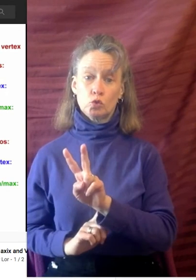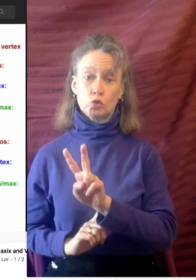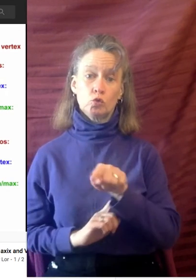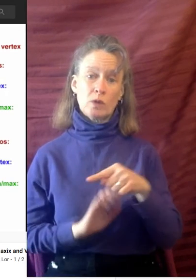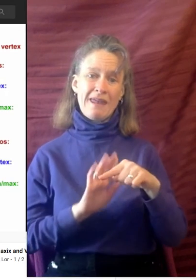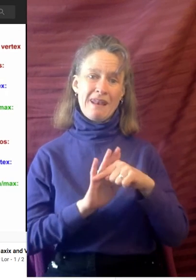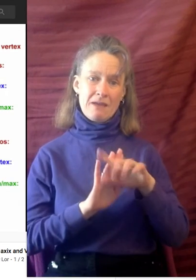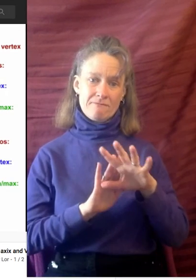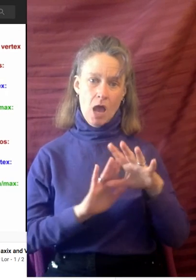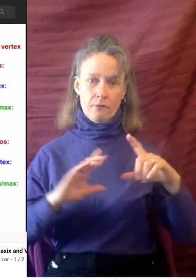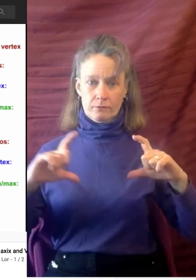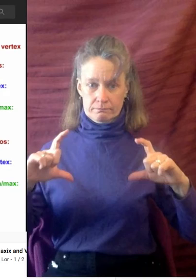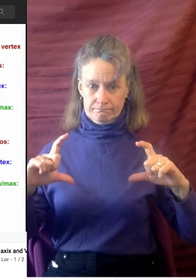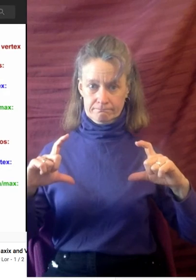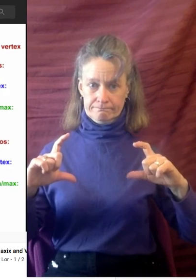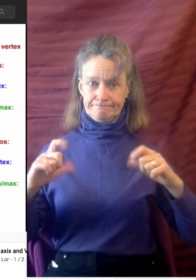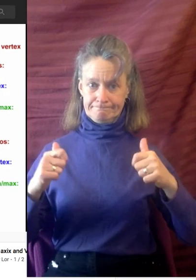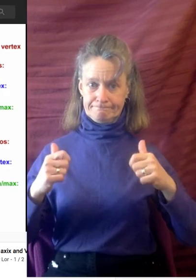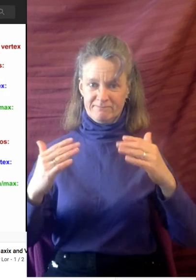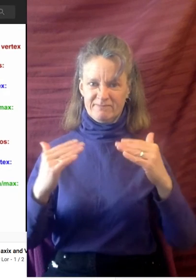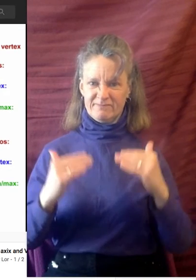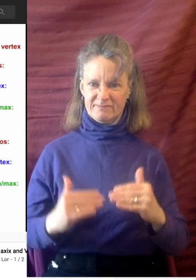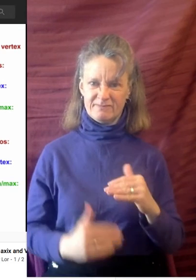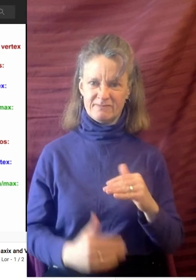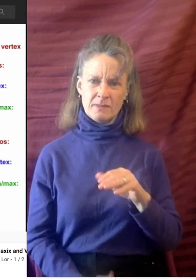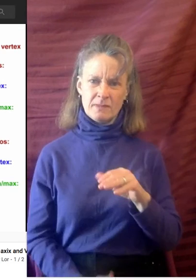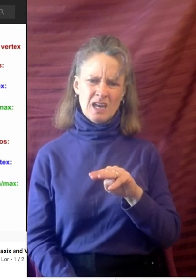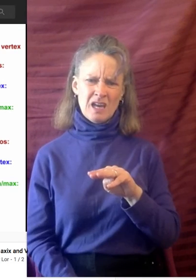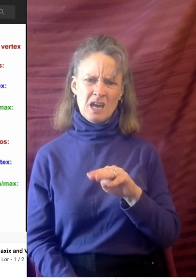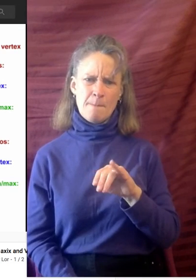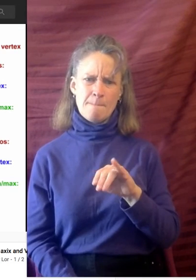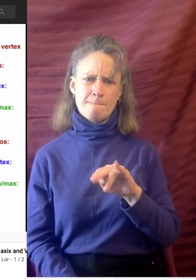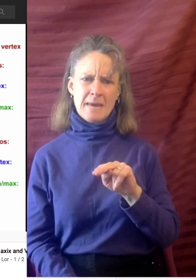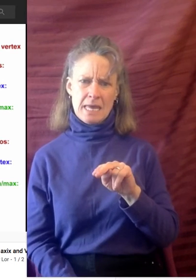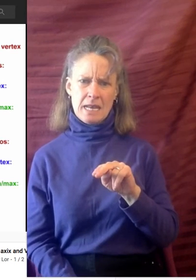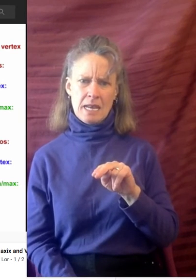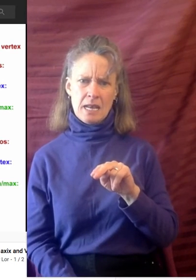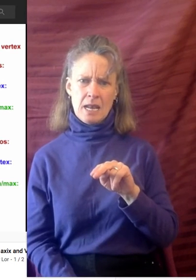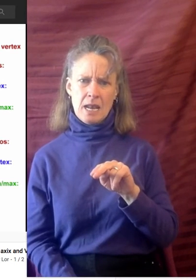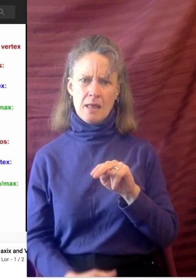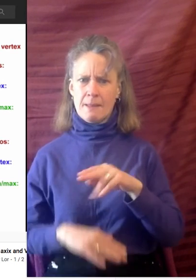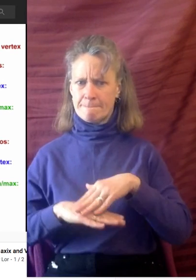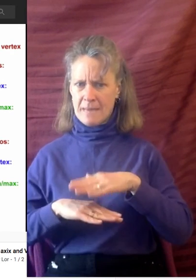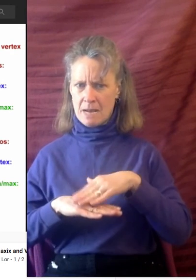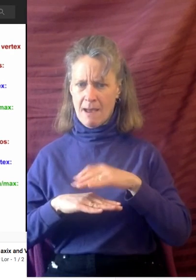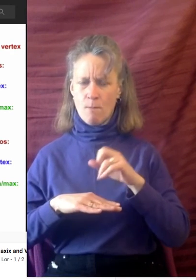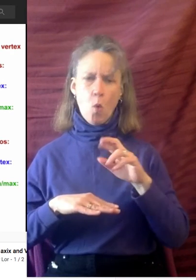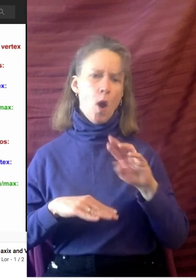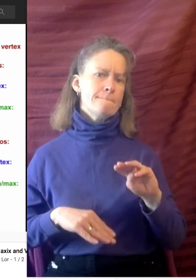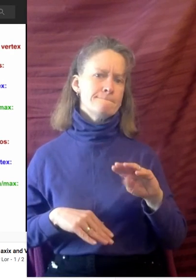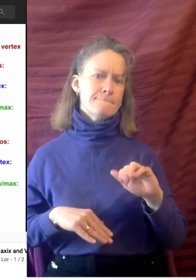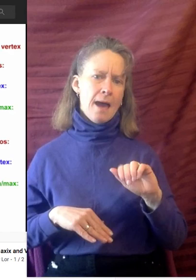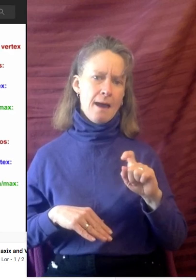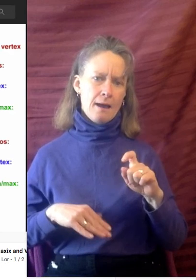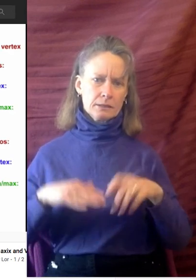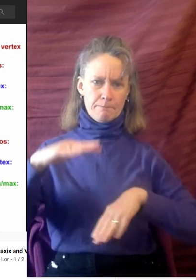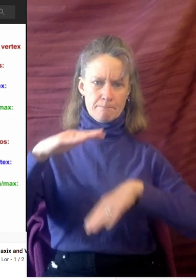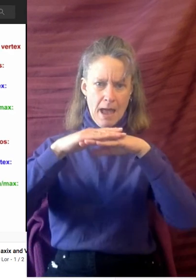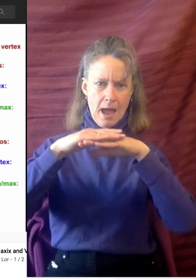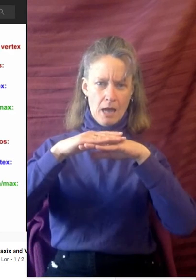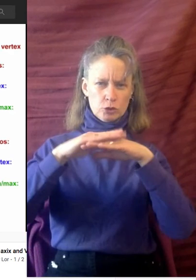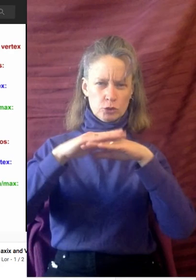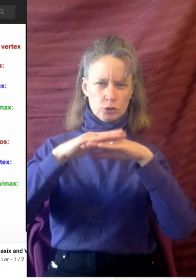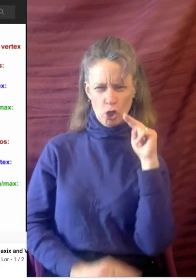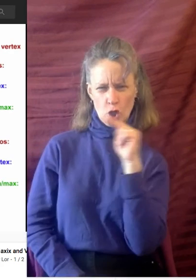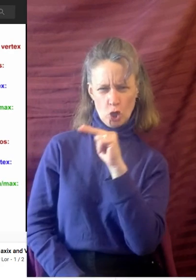To find the minimum, if your graph have a minimum or a maximum, you look at your graph, you look at your parabola, and see